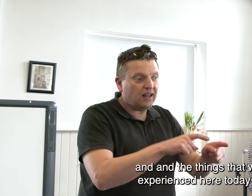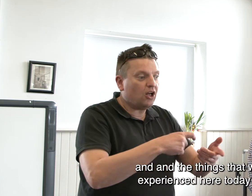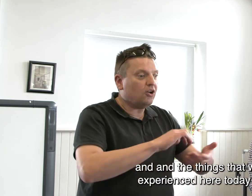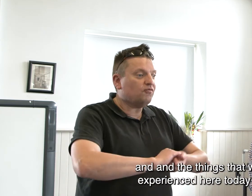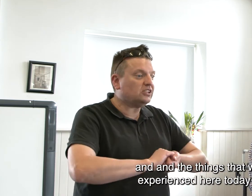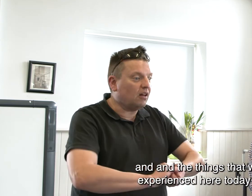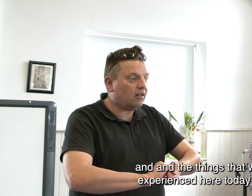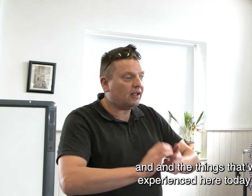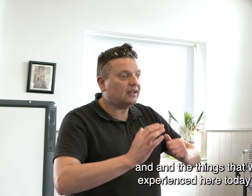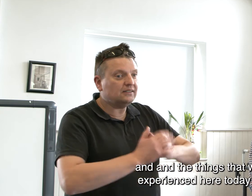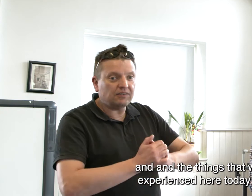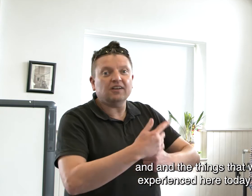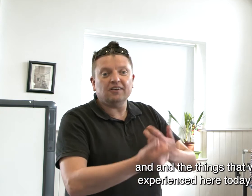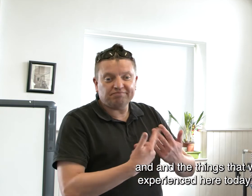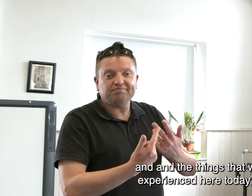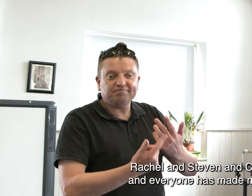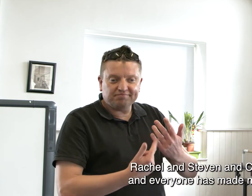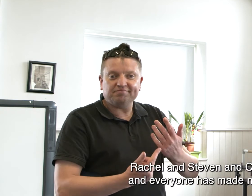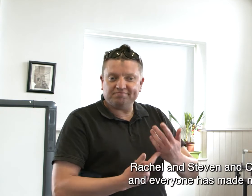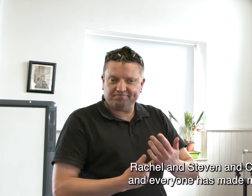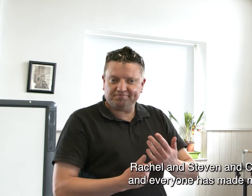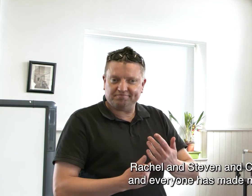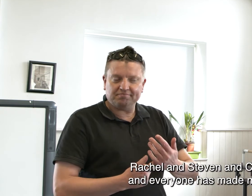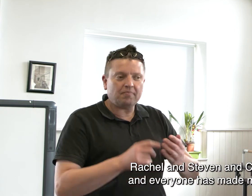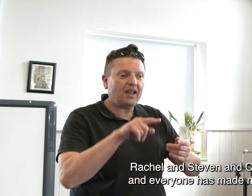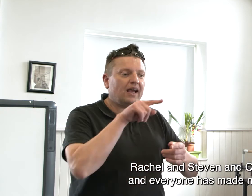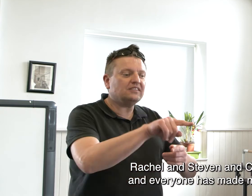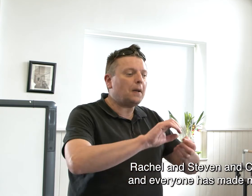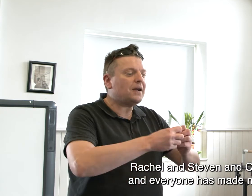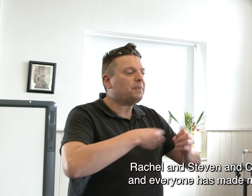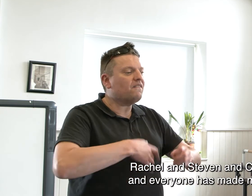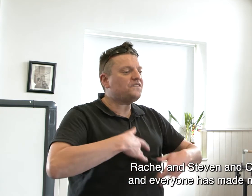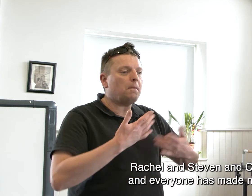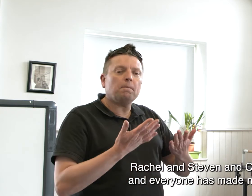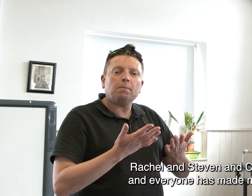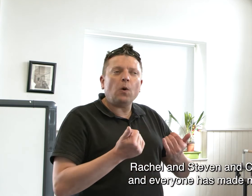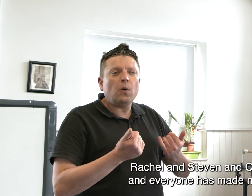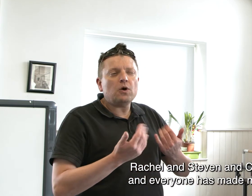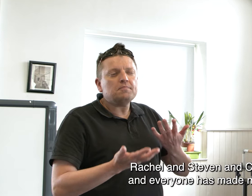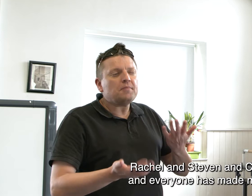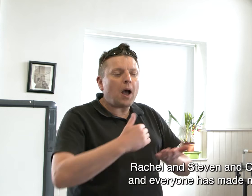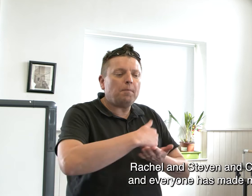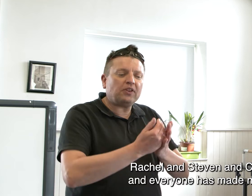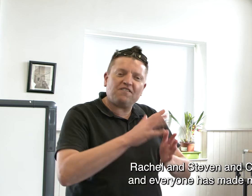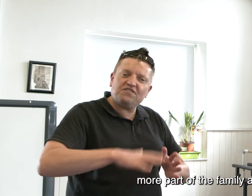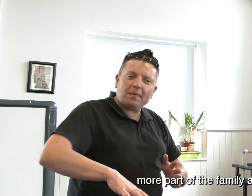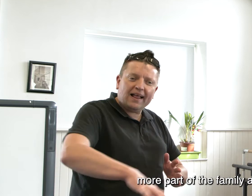today with Rachel and Stephen and Connor and everyone has made me feel more